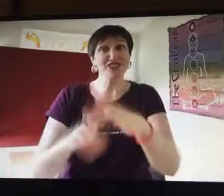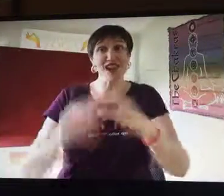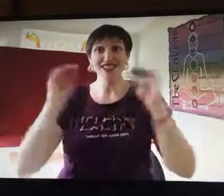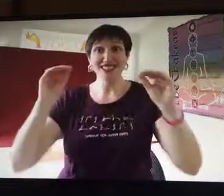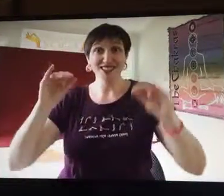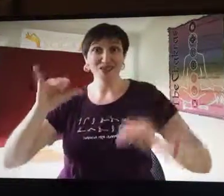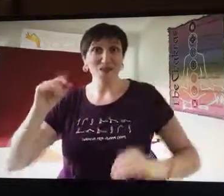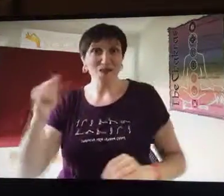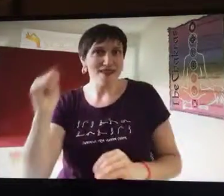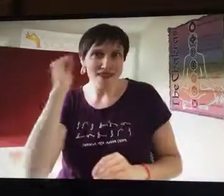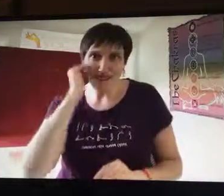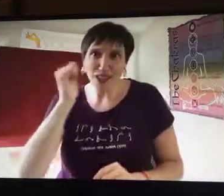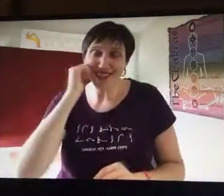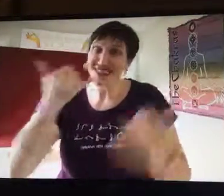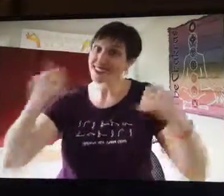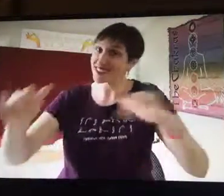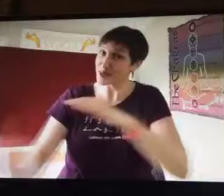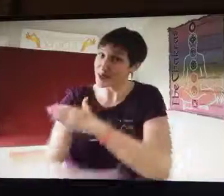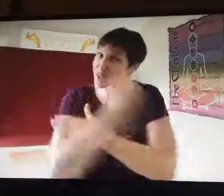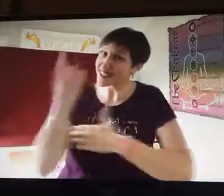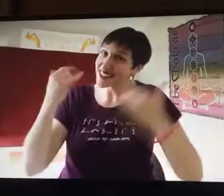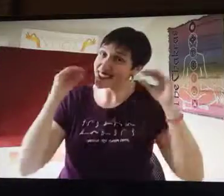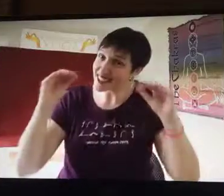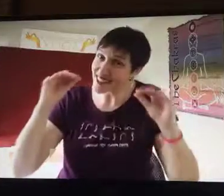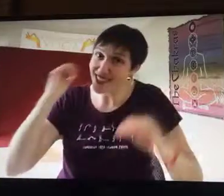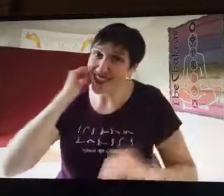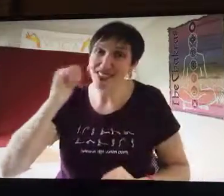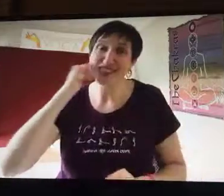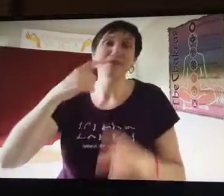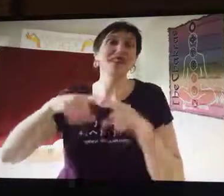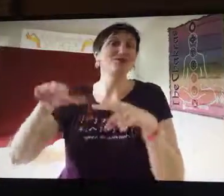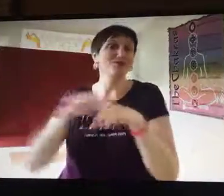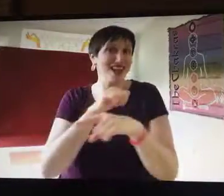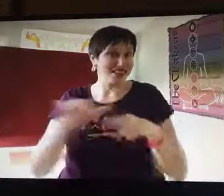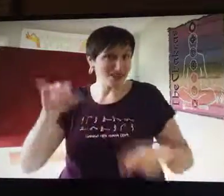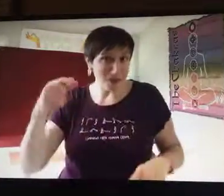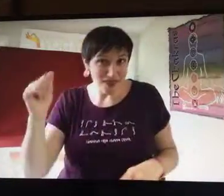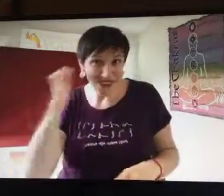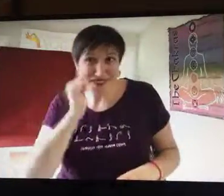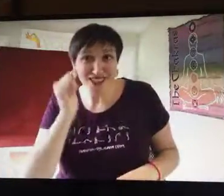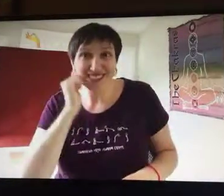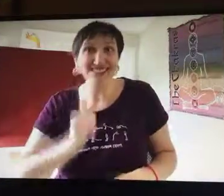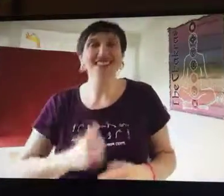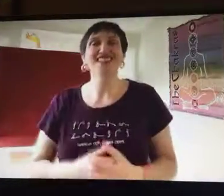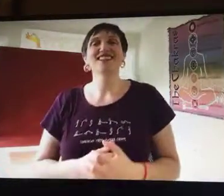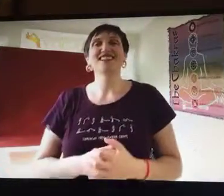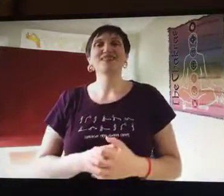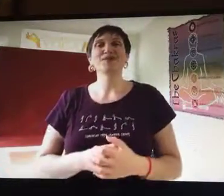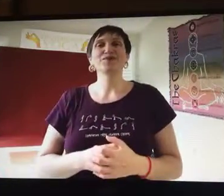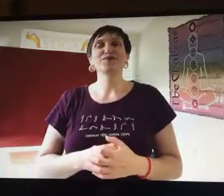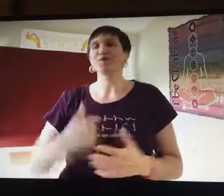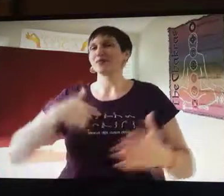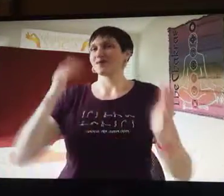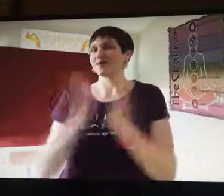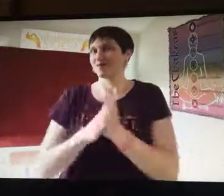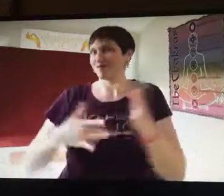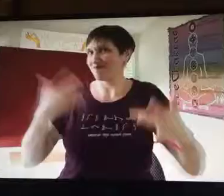So it's an exciting time to teach yoga every day. I taught yoga every day. I practiced yoga every day.